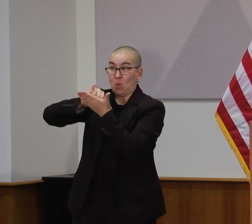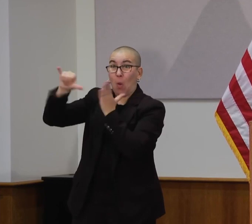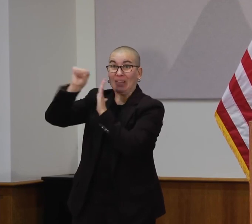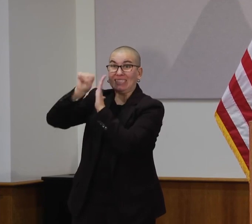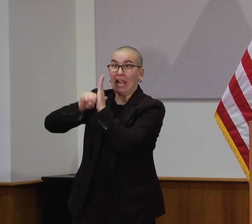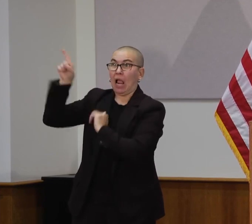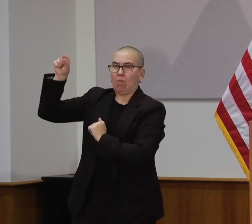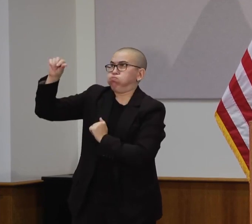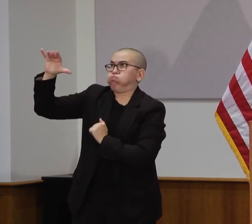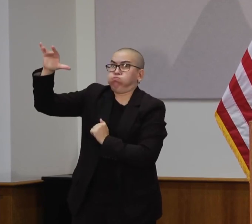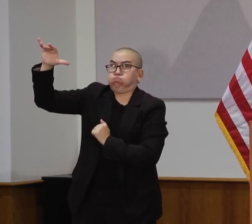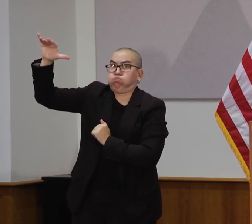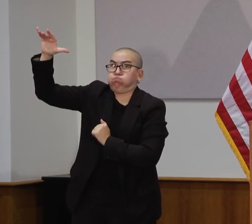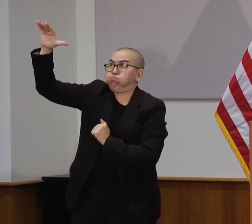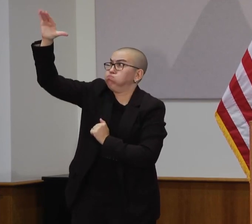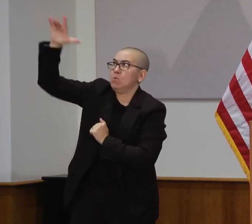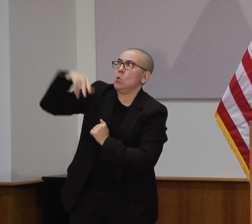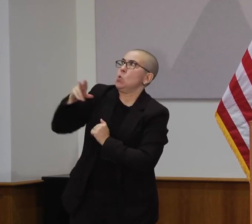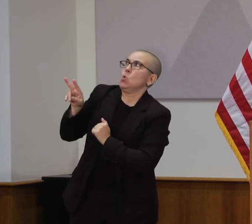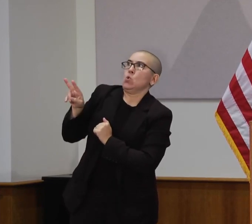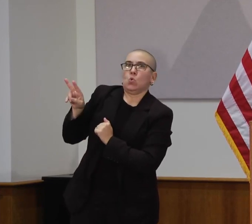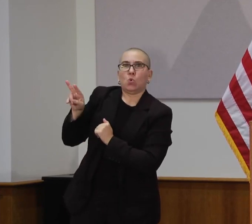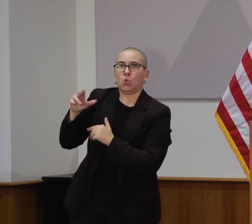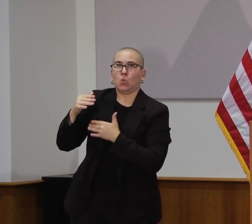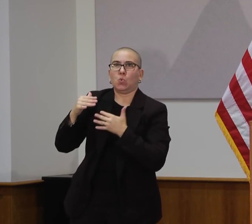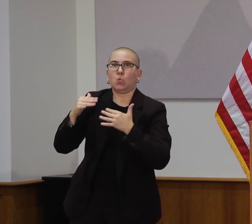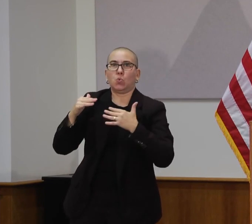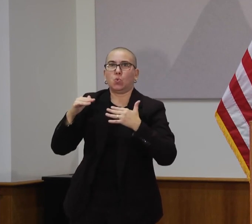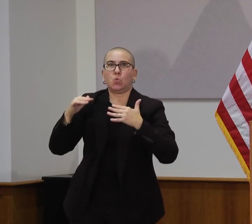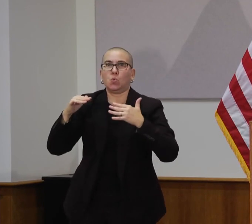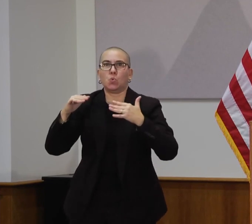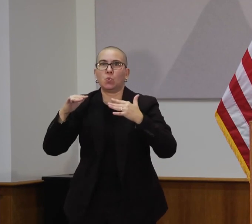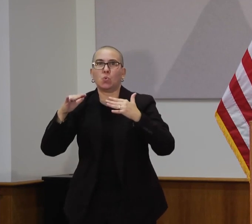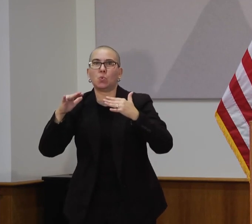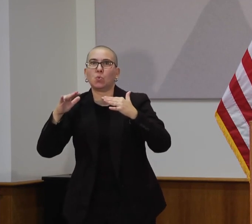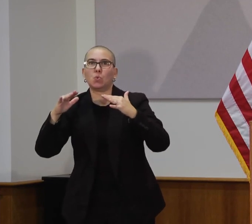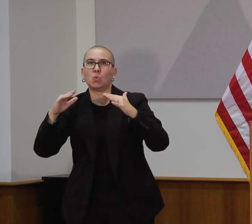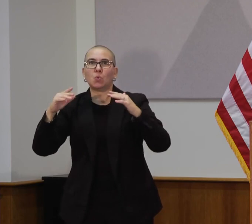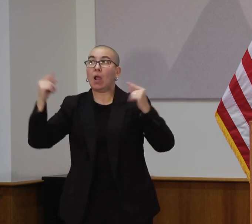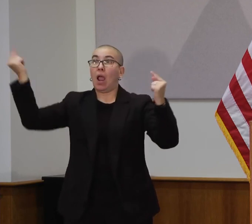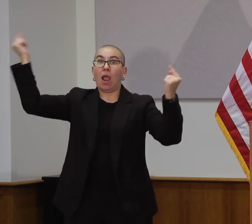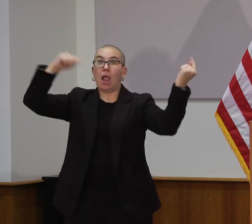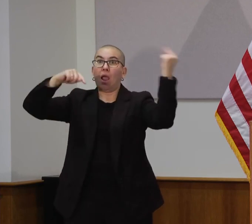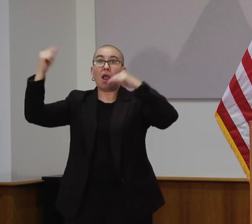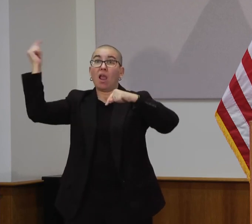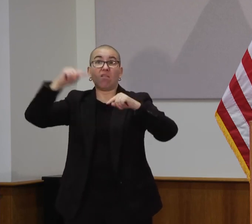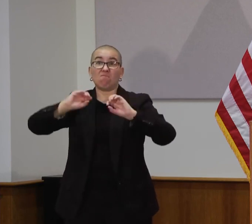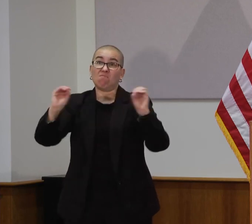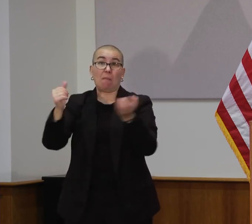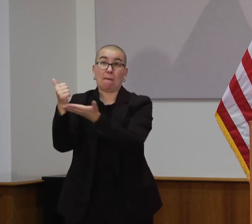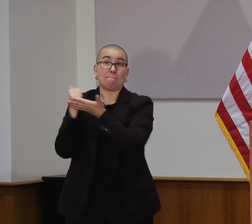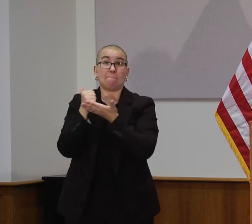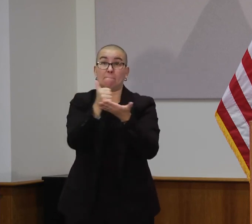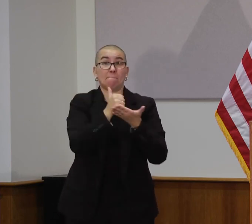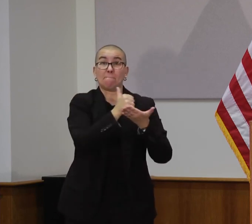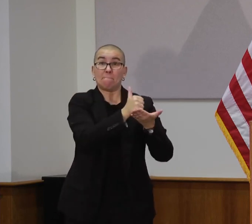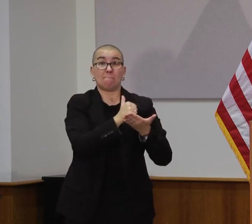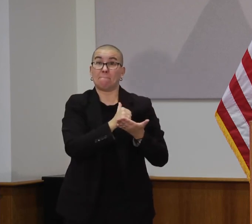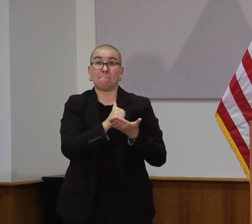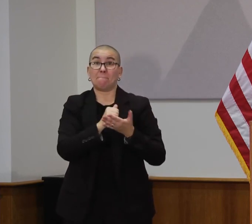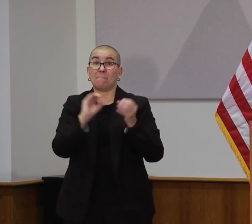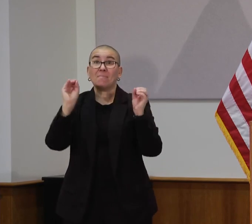So we're going to have to do this staffing, and I think Kelly's point was well taken, and I hear you on that. There is no second line. That